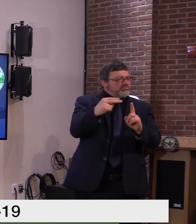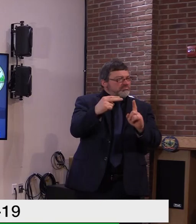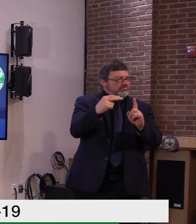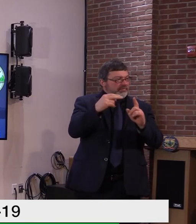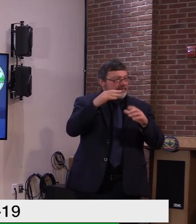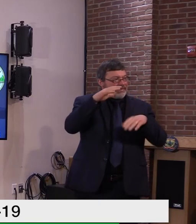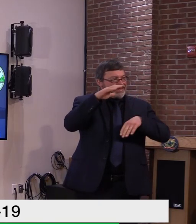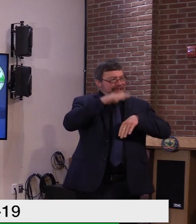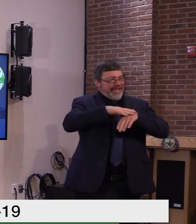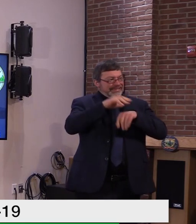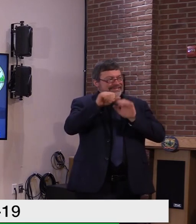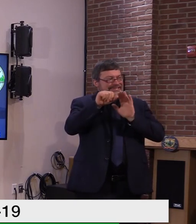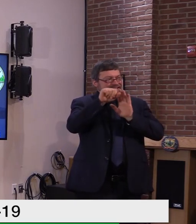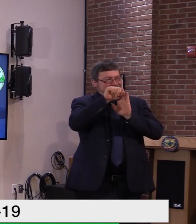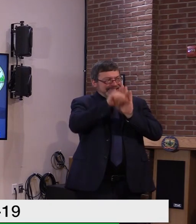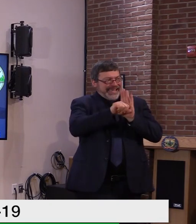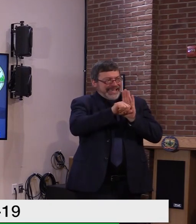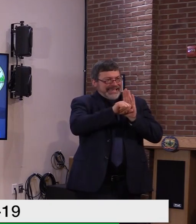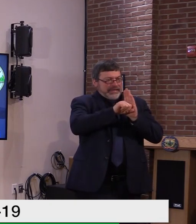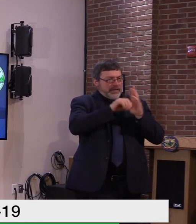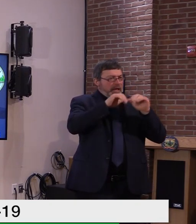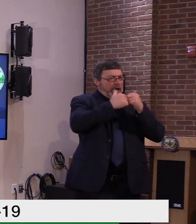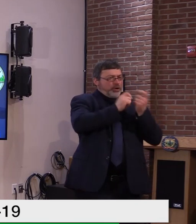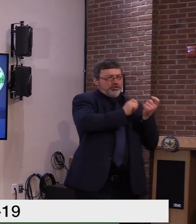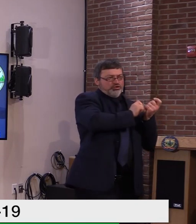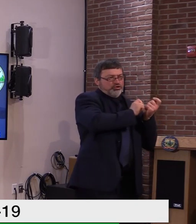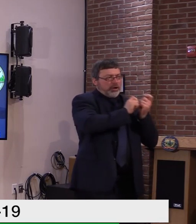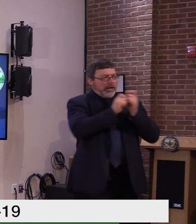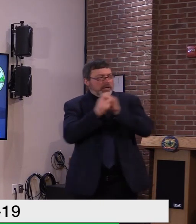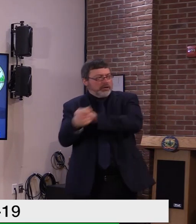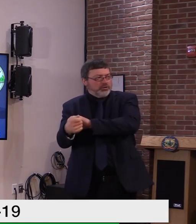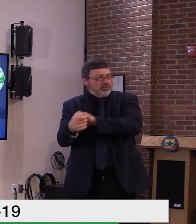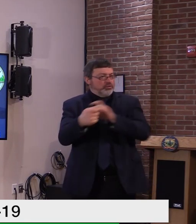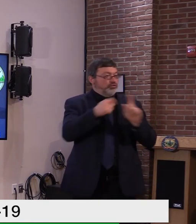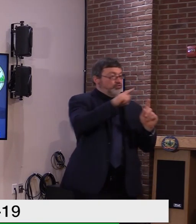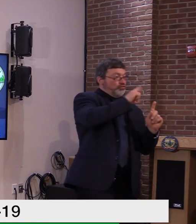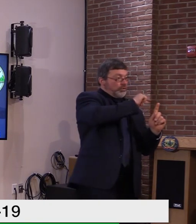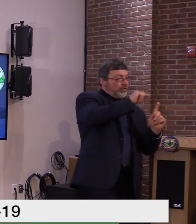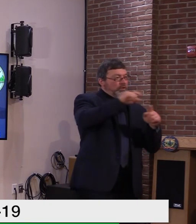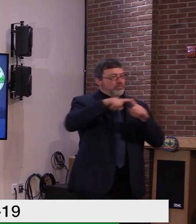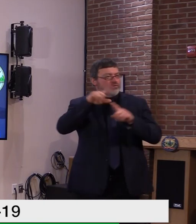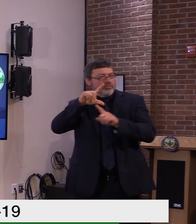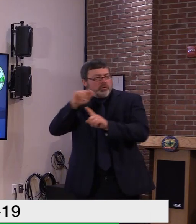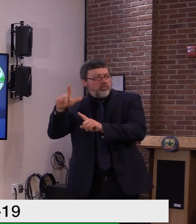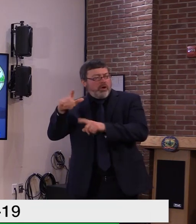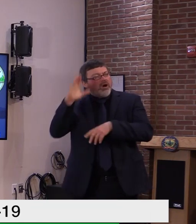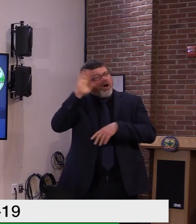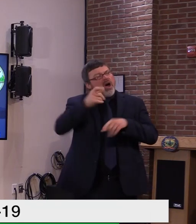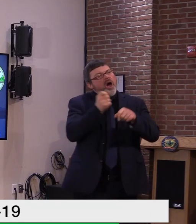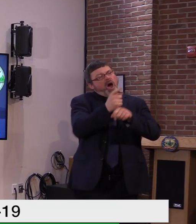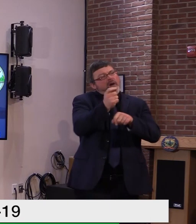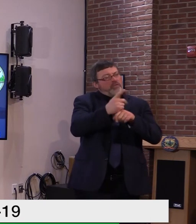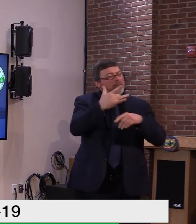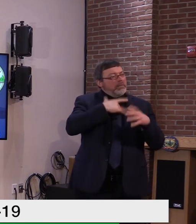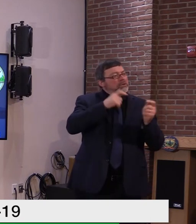in the ordinary ways that it changes every year, but sort of permanently by some of the events that have happened this year.